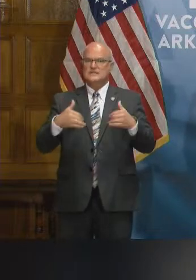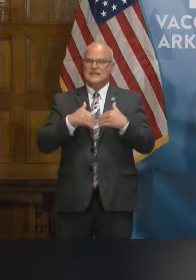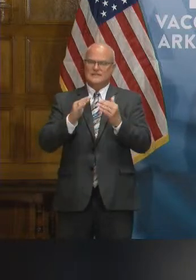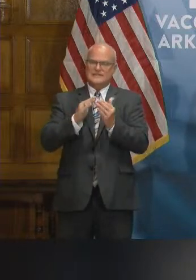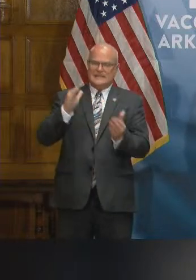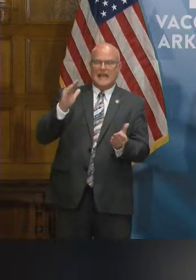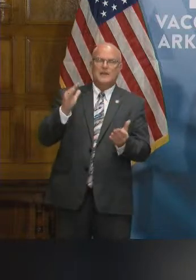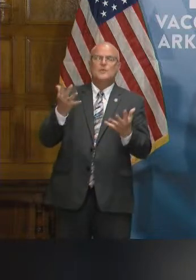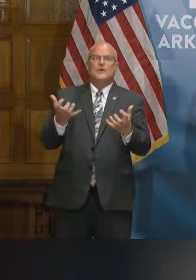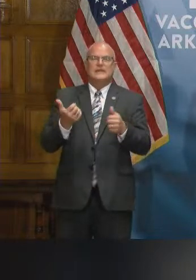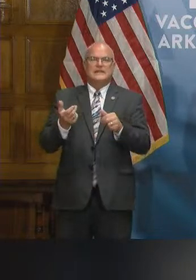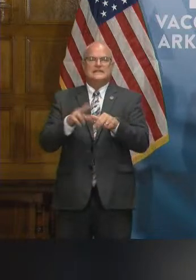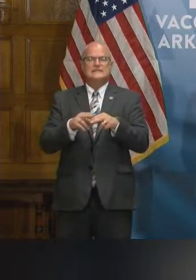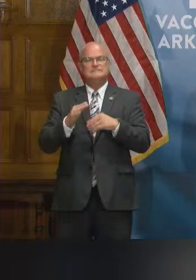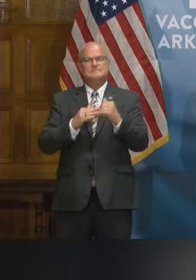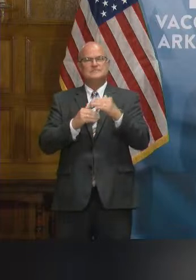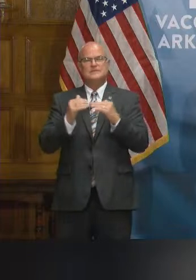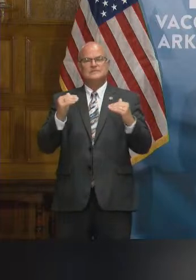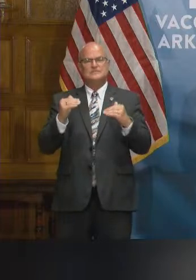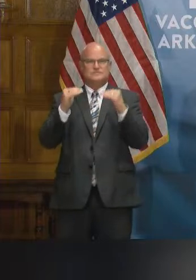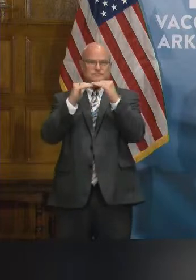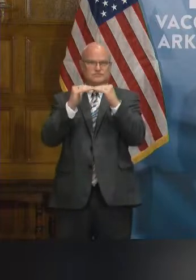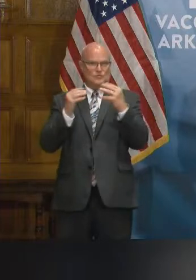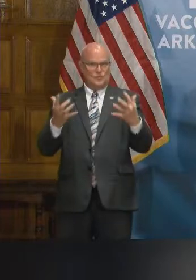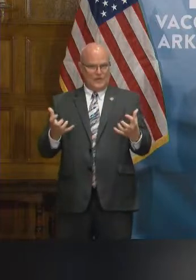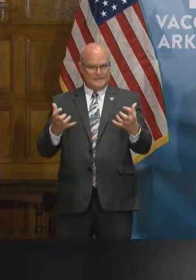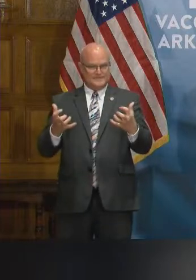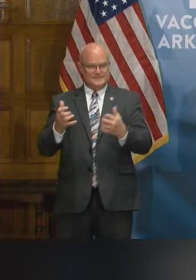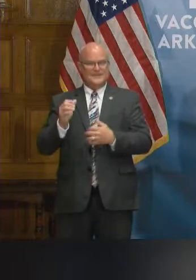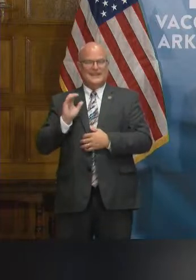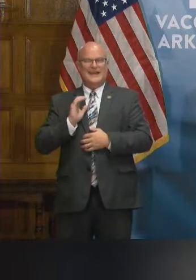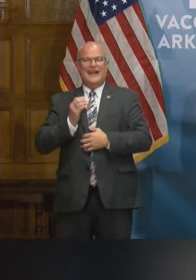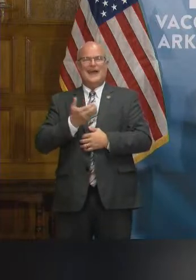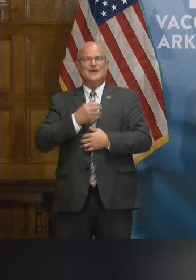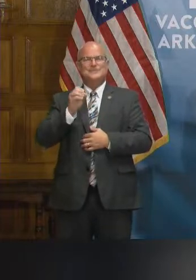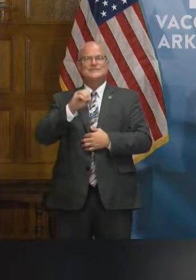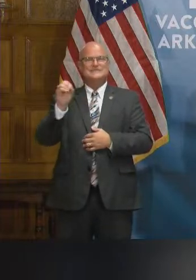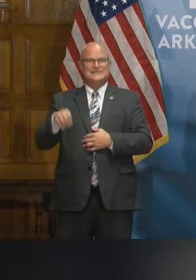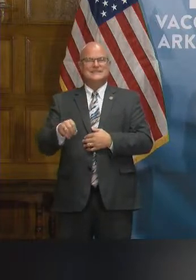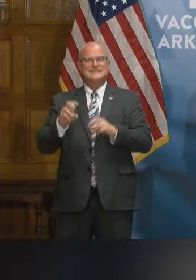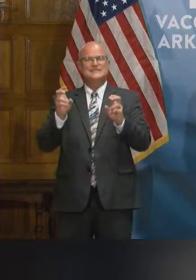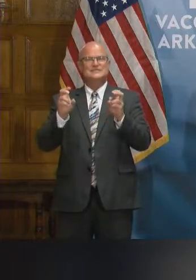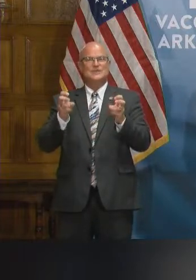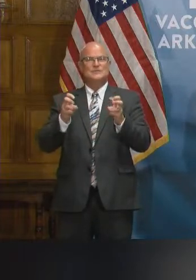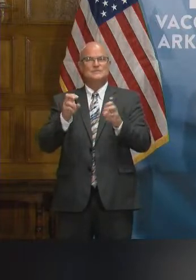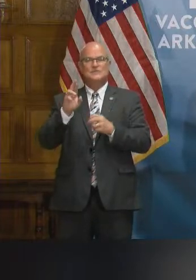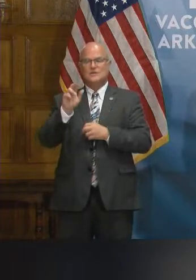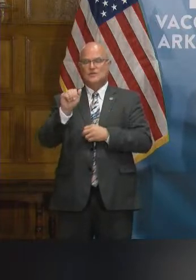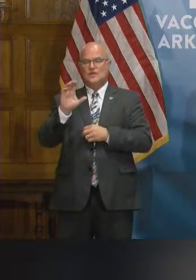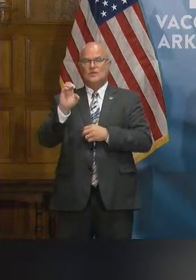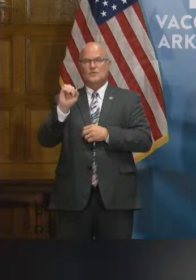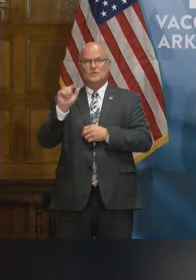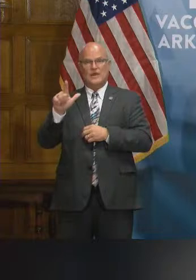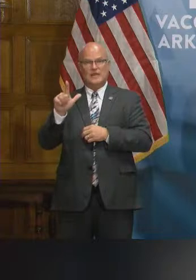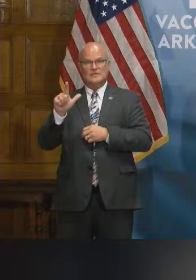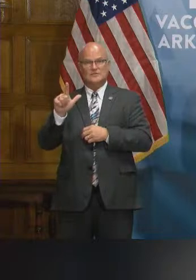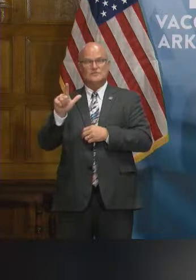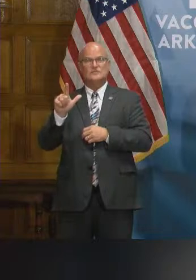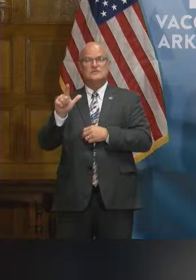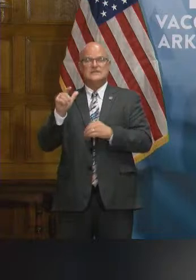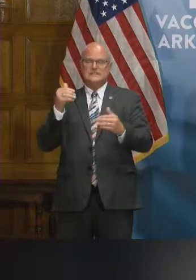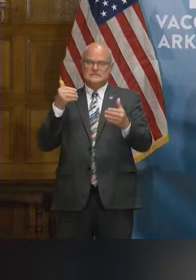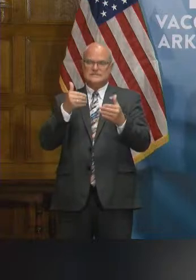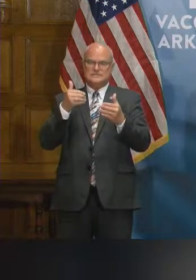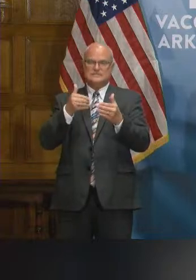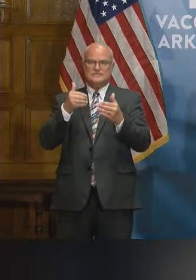gap there. We want to continue to build on that. And our percentages in terms of racial breakdown is